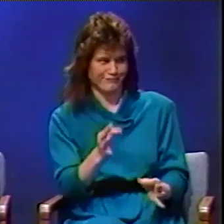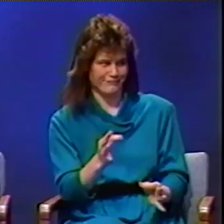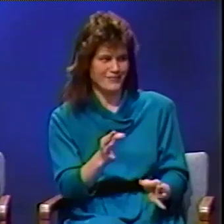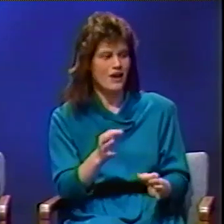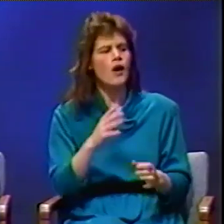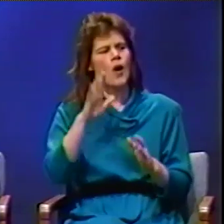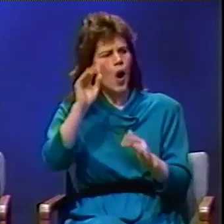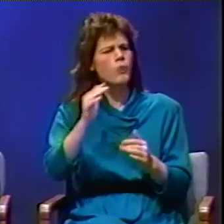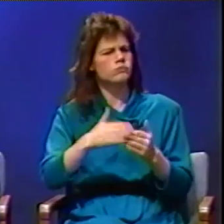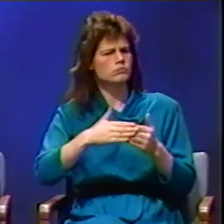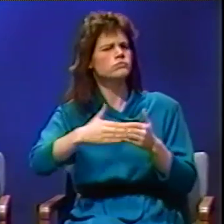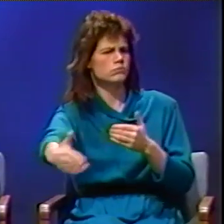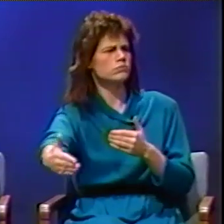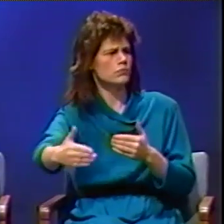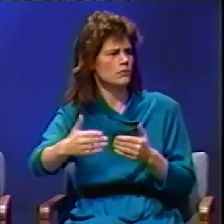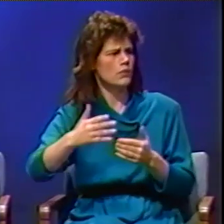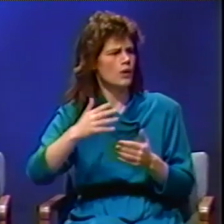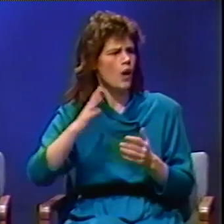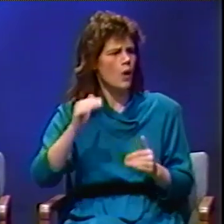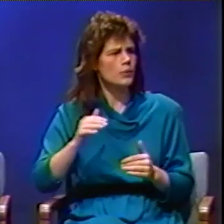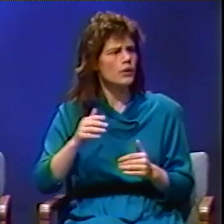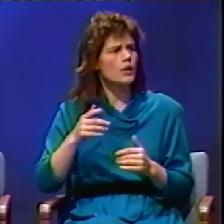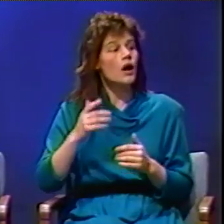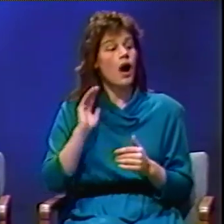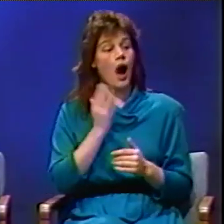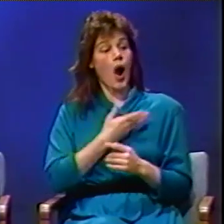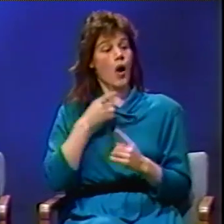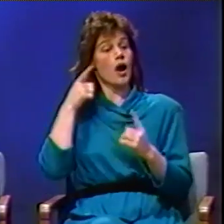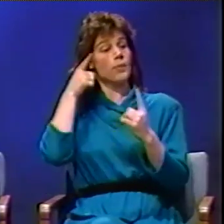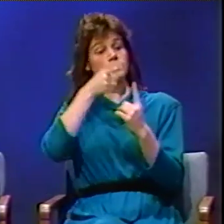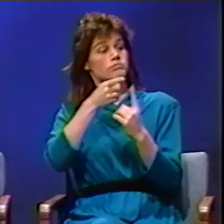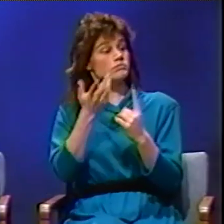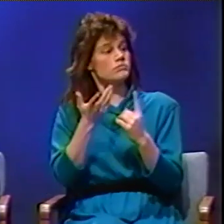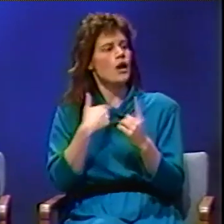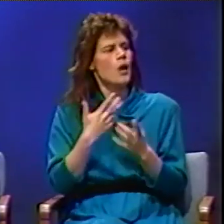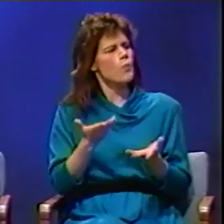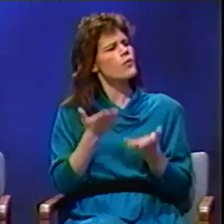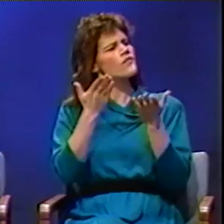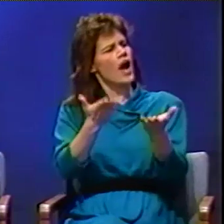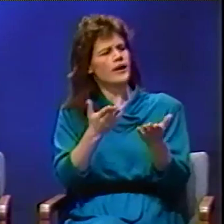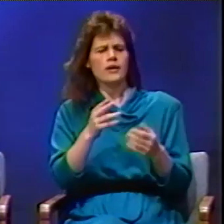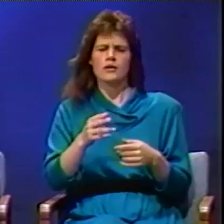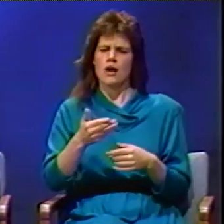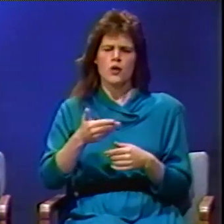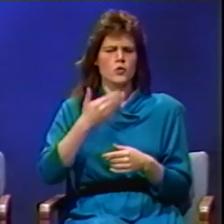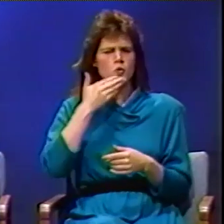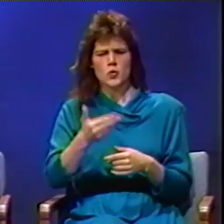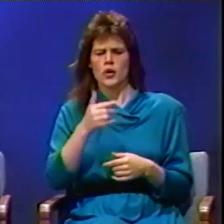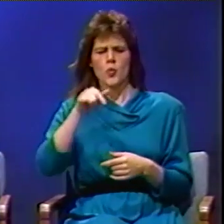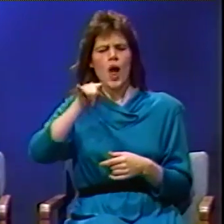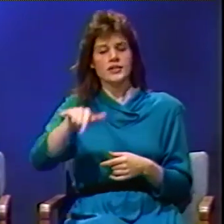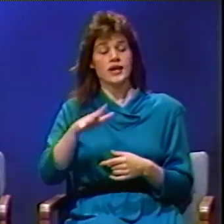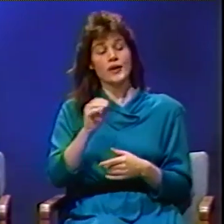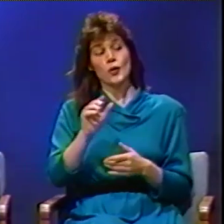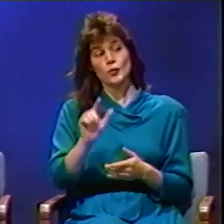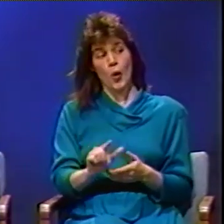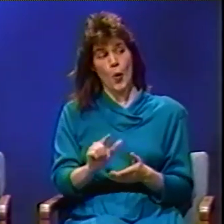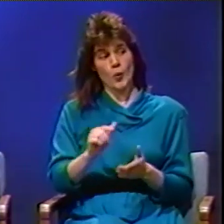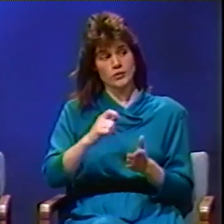to provide it beyond that. Our objective is to provide high-quality, low-cost service and to maintain that and to provide the service